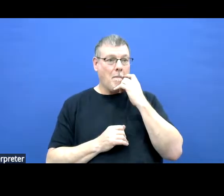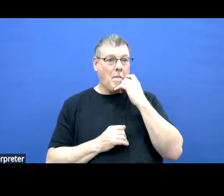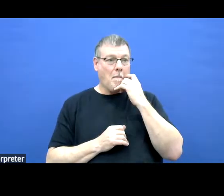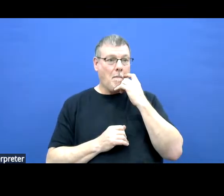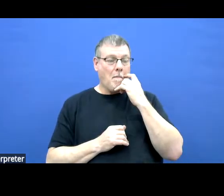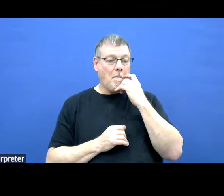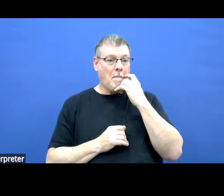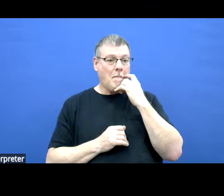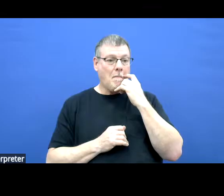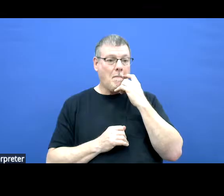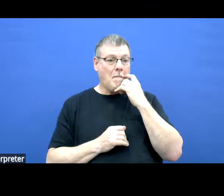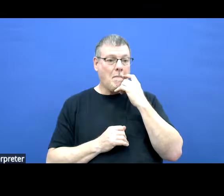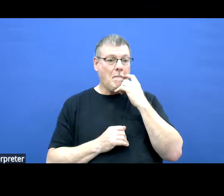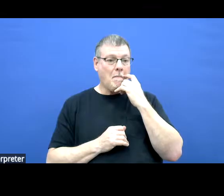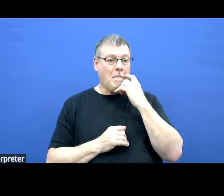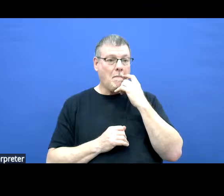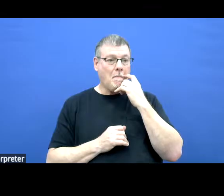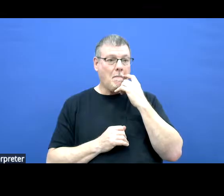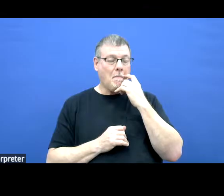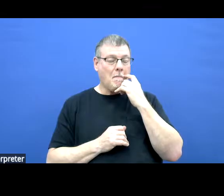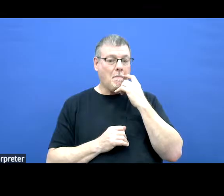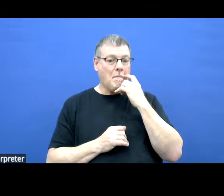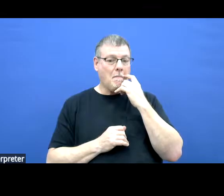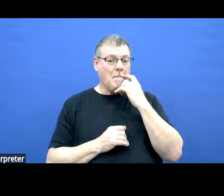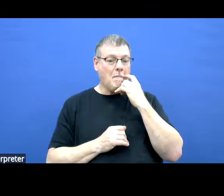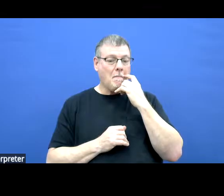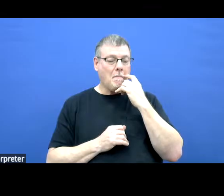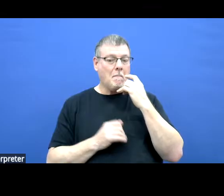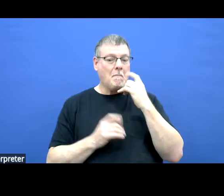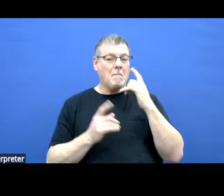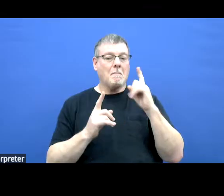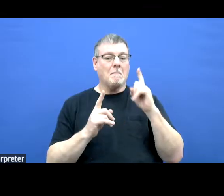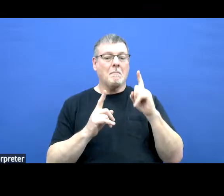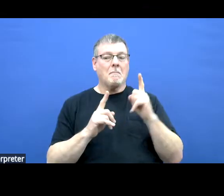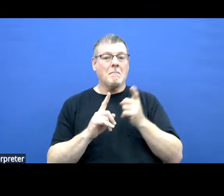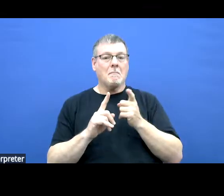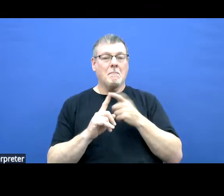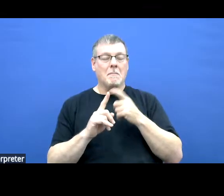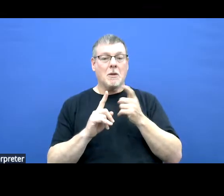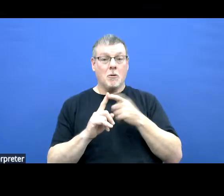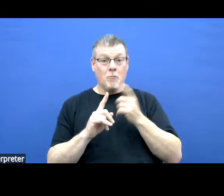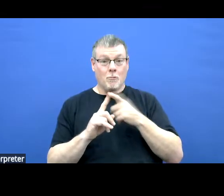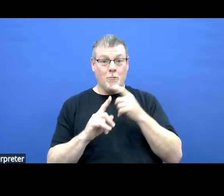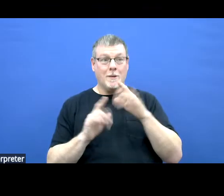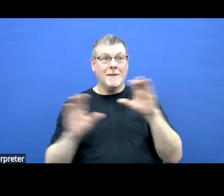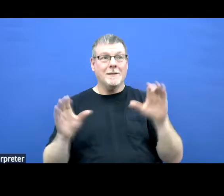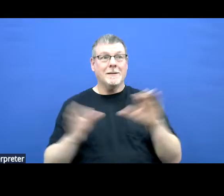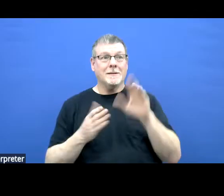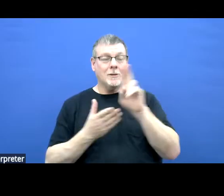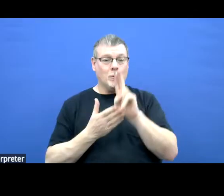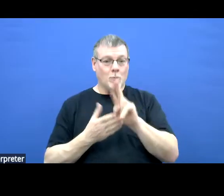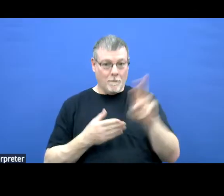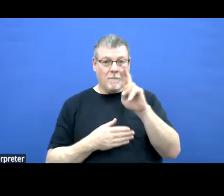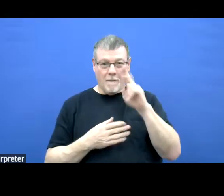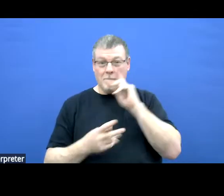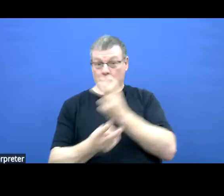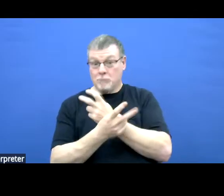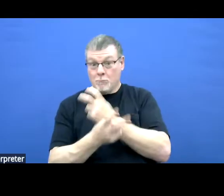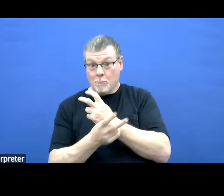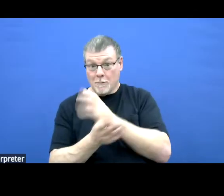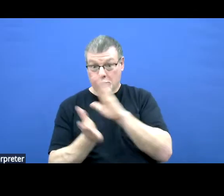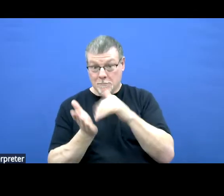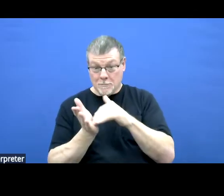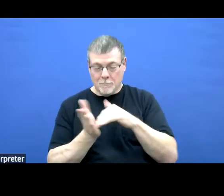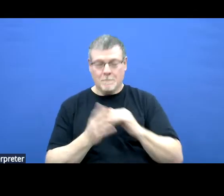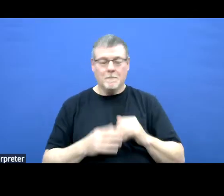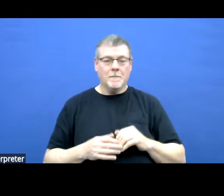So when we originally did the U of R, the orthopedic center,